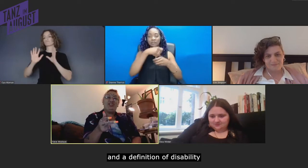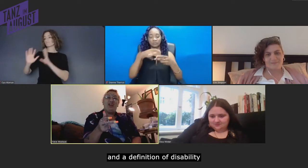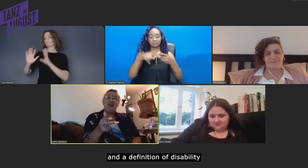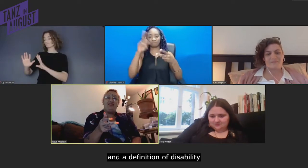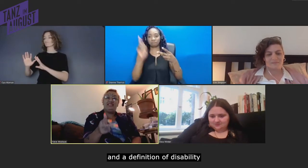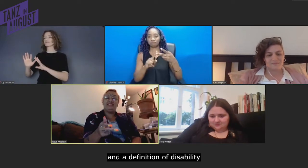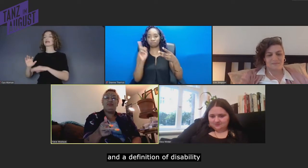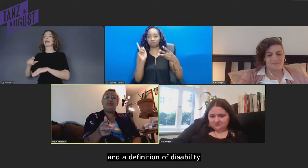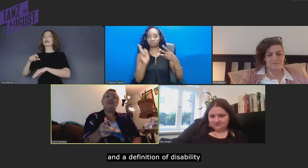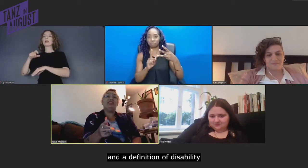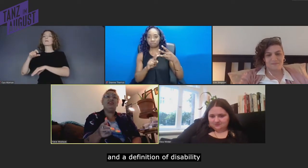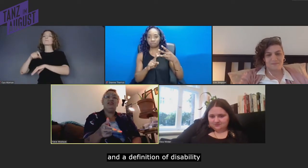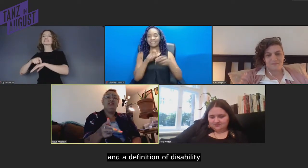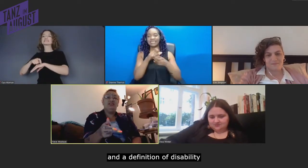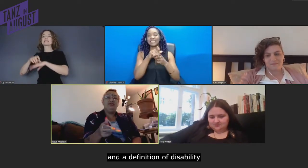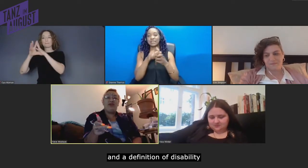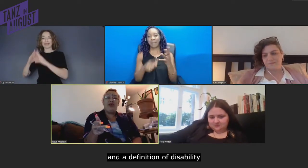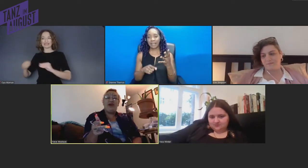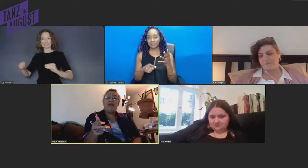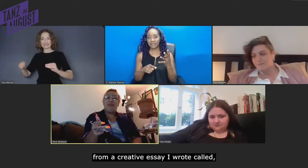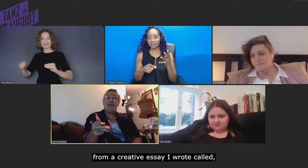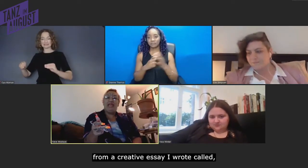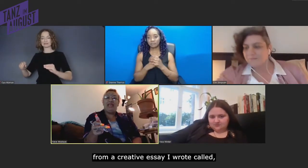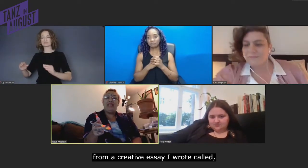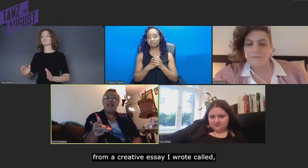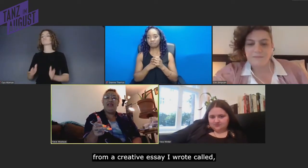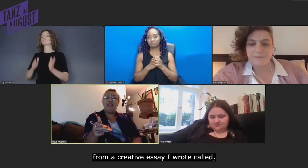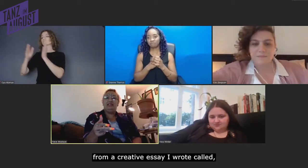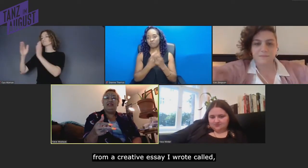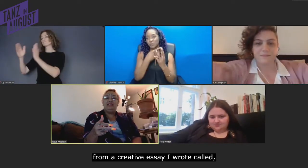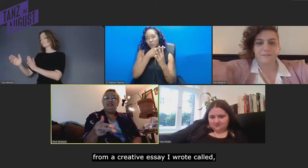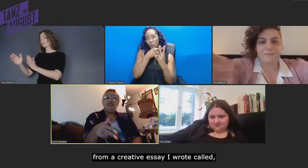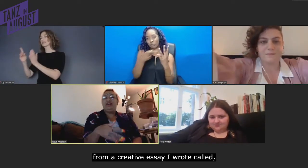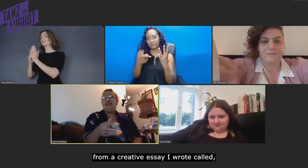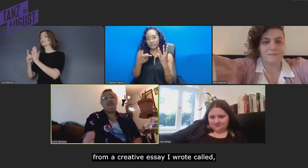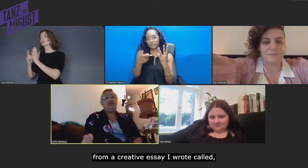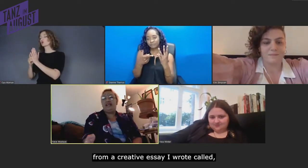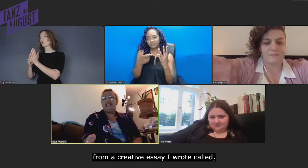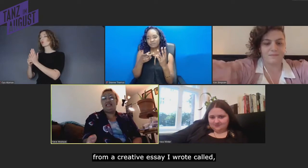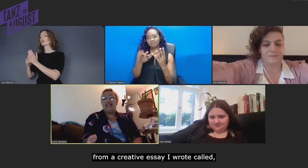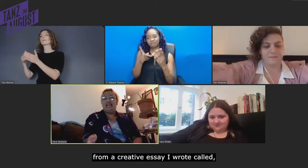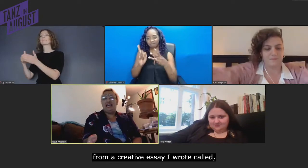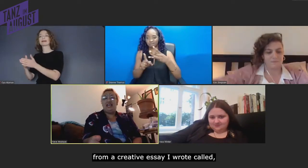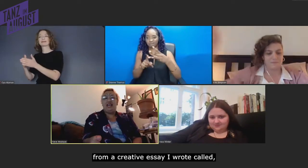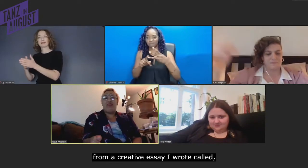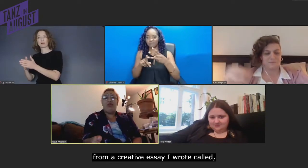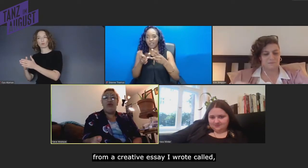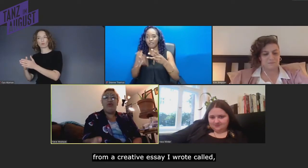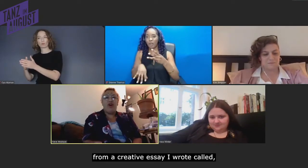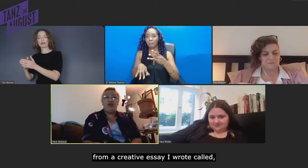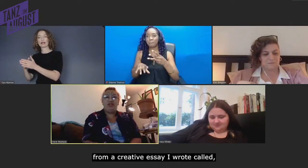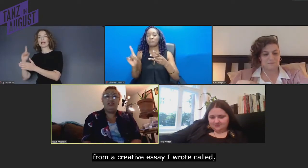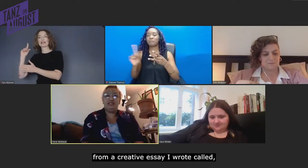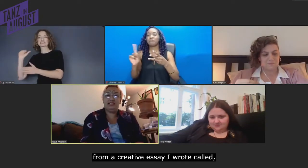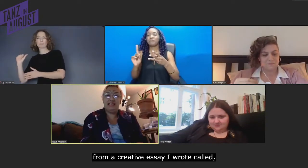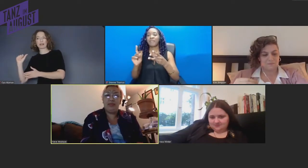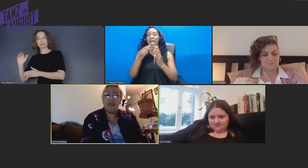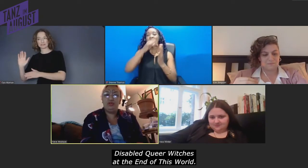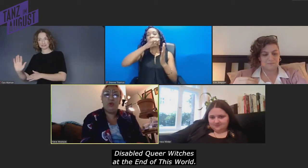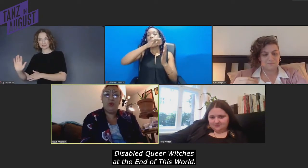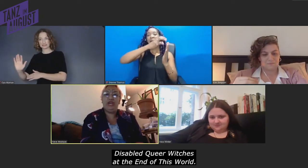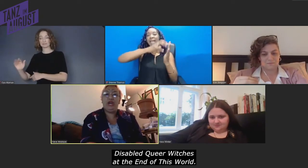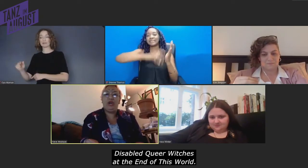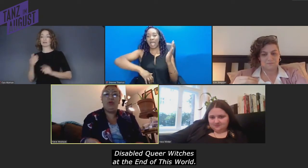definition of disability from a creative essay I wrote called